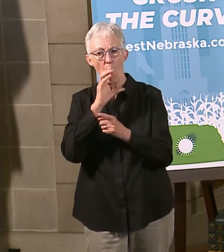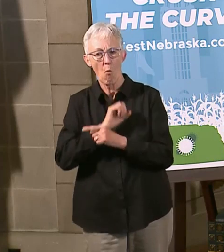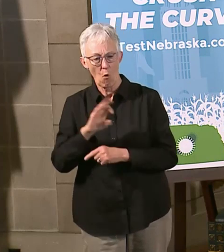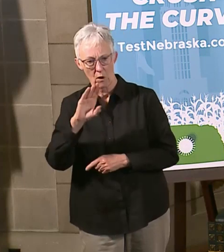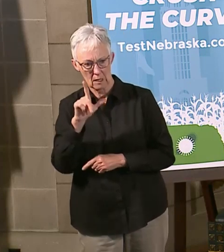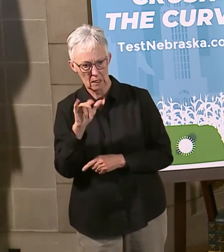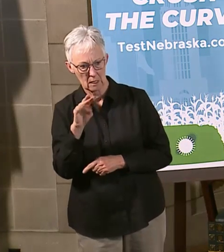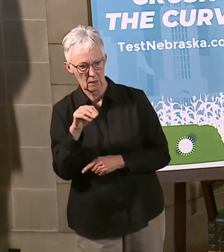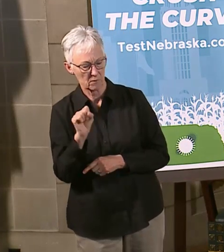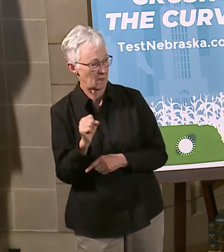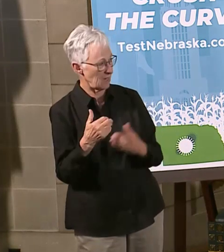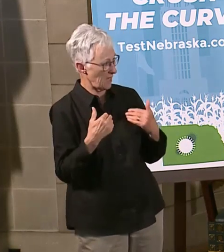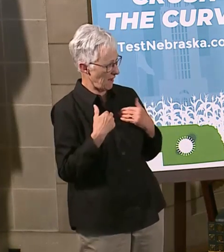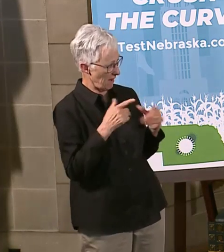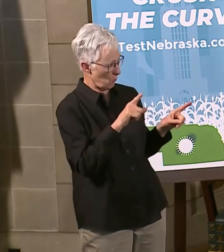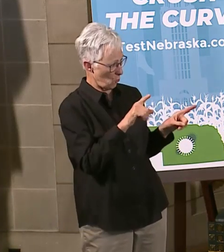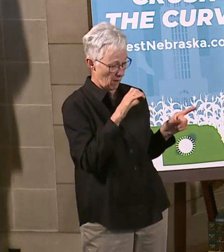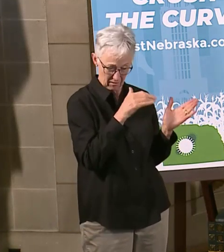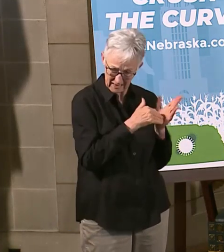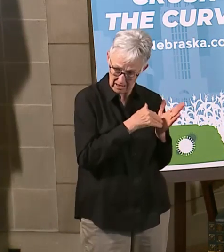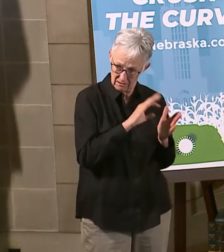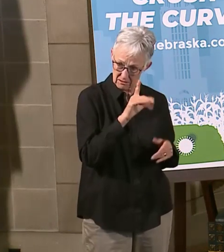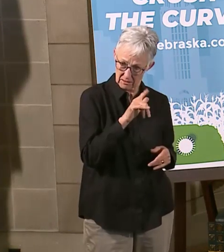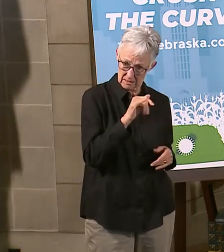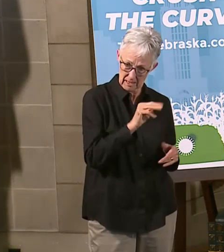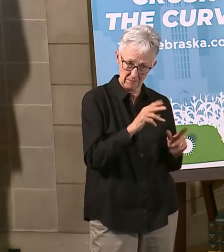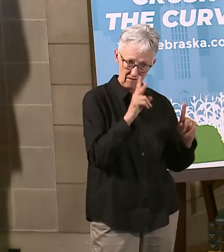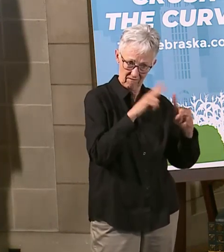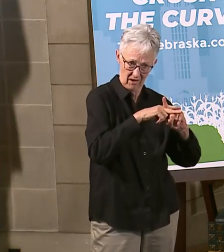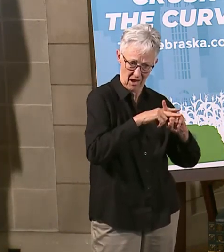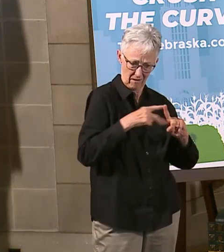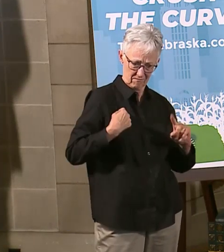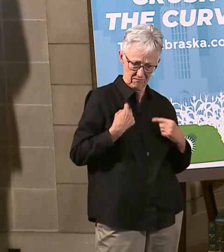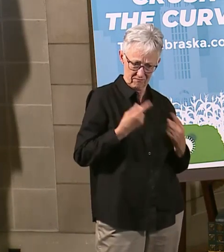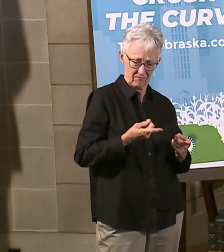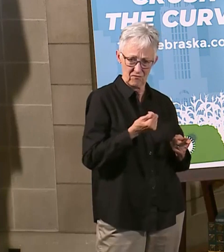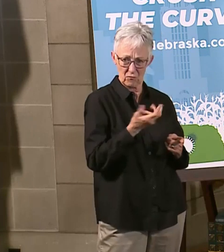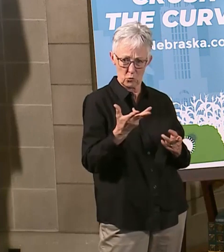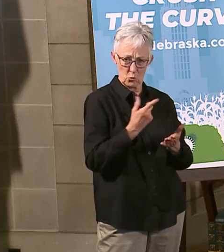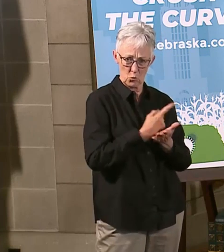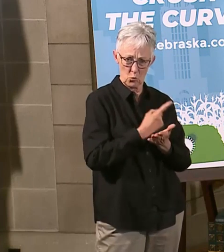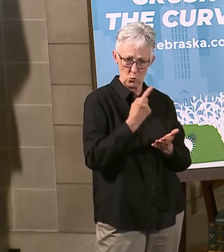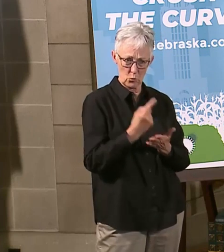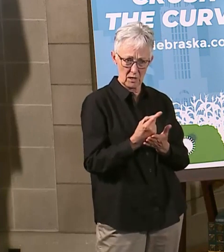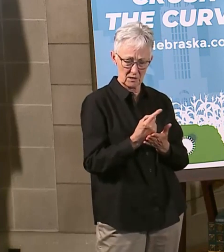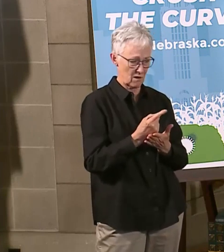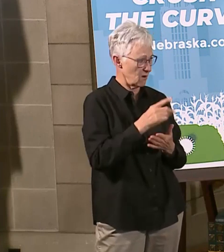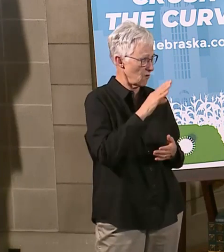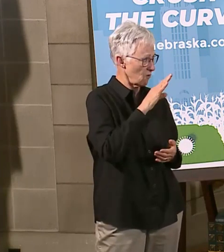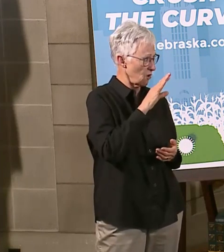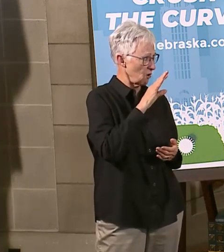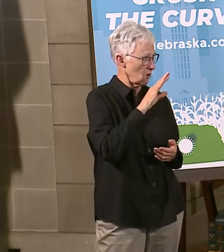we've had 100,000 claims filed in the last few weeks. We have 40,000 of them that have been processed to conclusion. Now 13,000 of those are probably